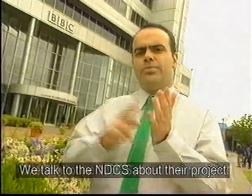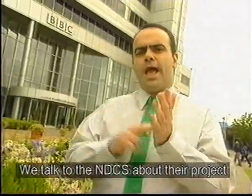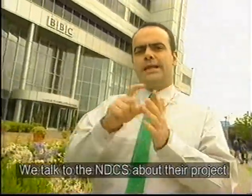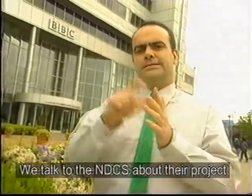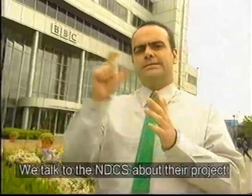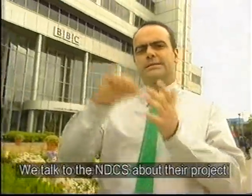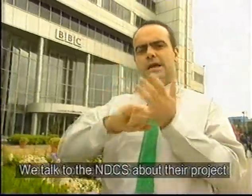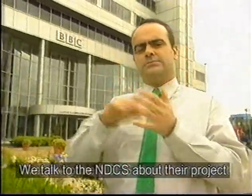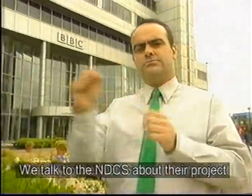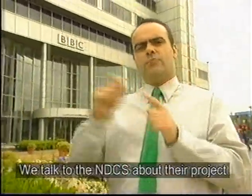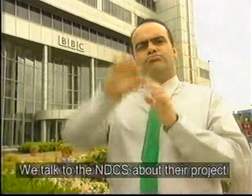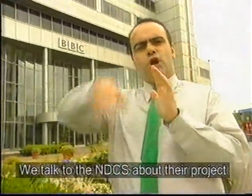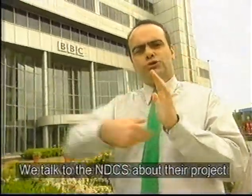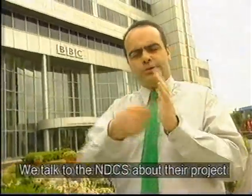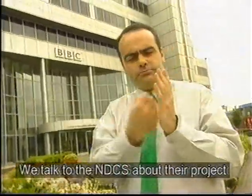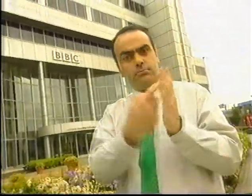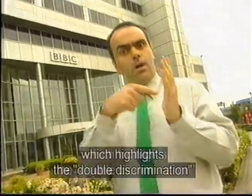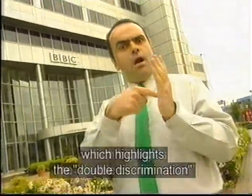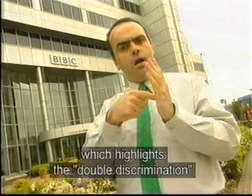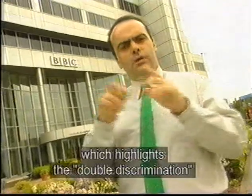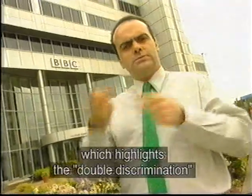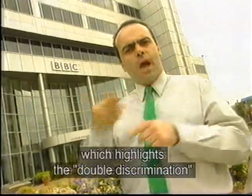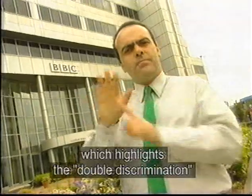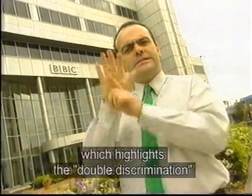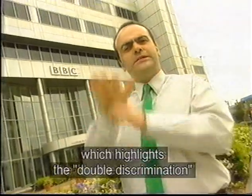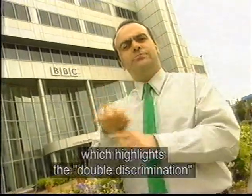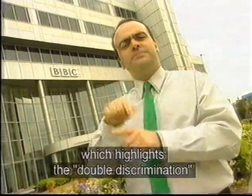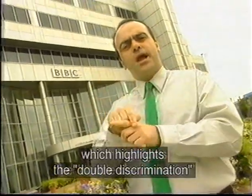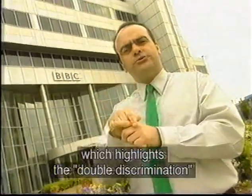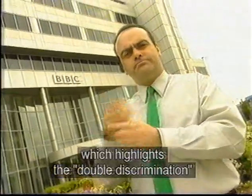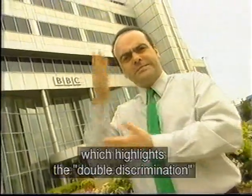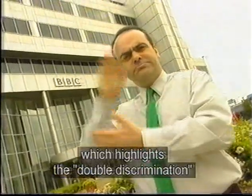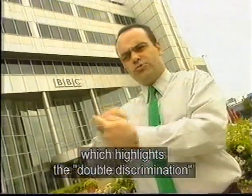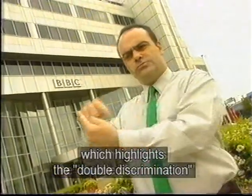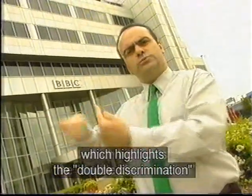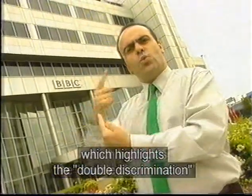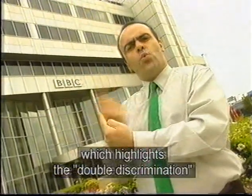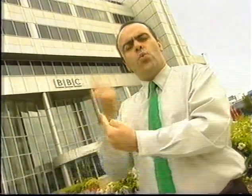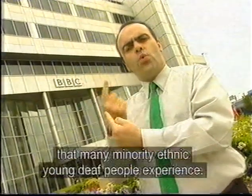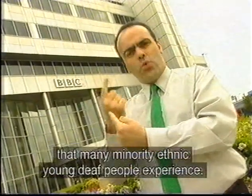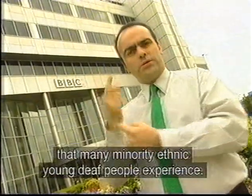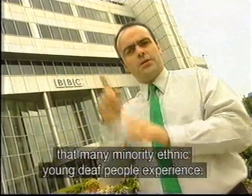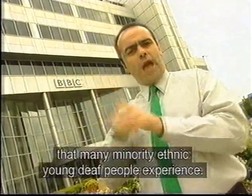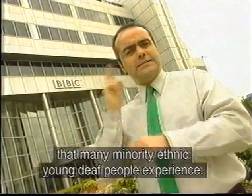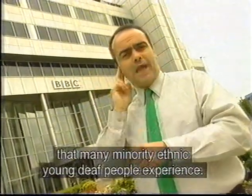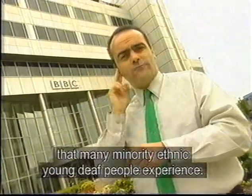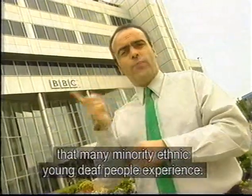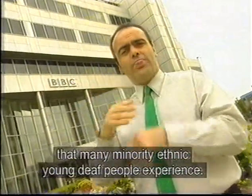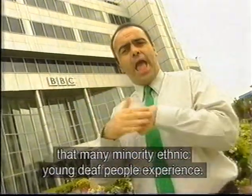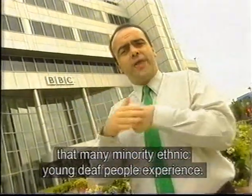We talked to the NDCS about their project, which highlights the double discrimination that many ethnic minority young deaf